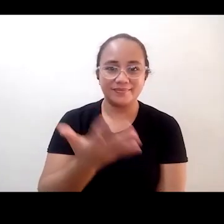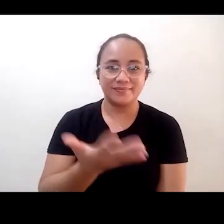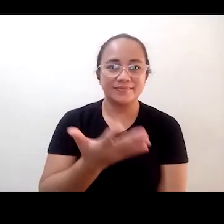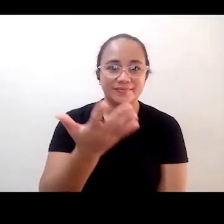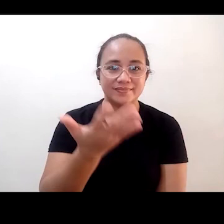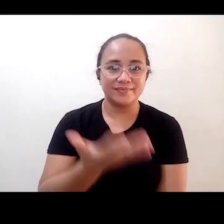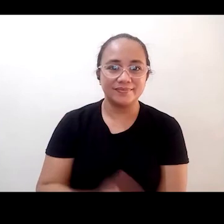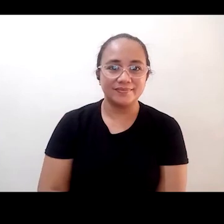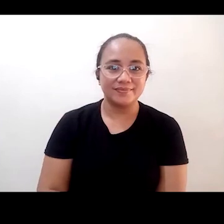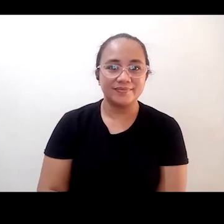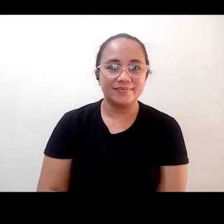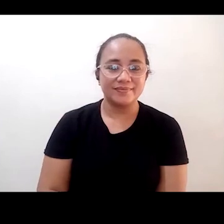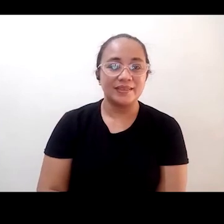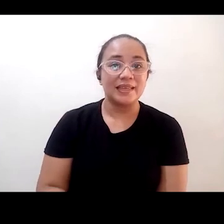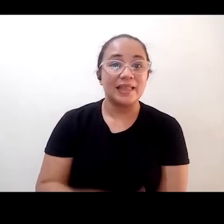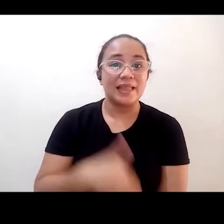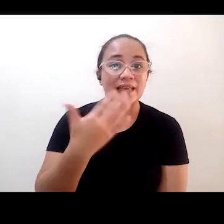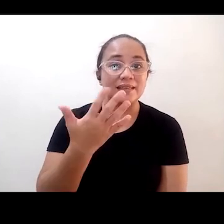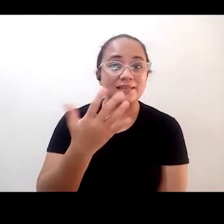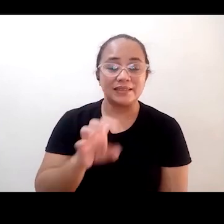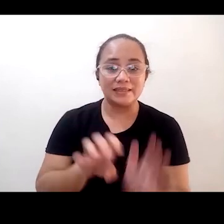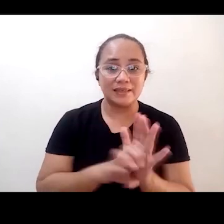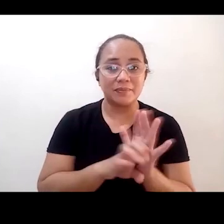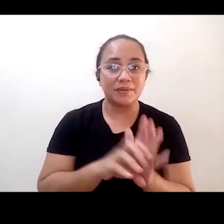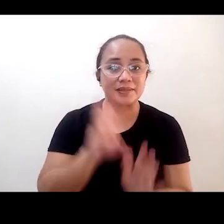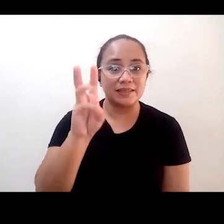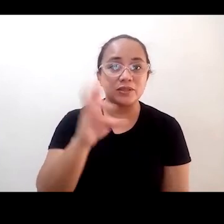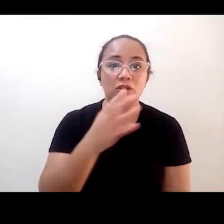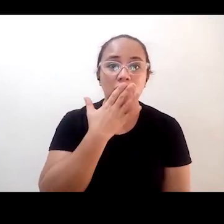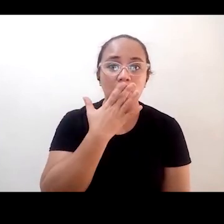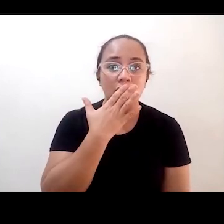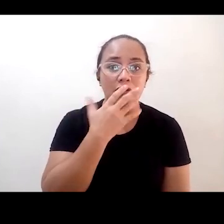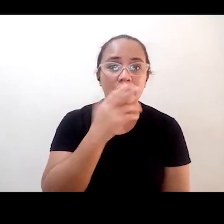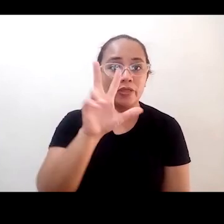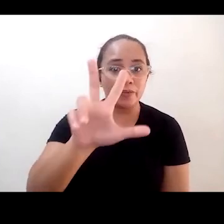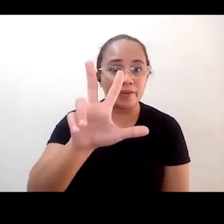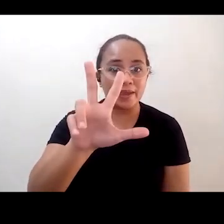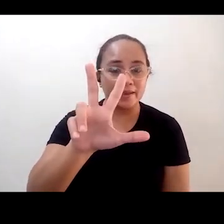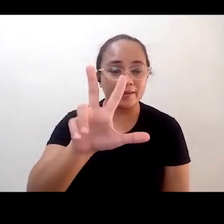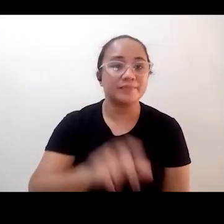the next sentence, example 6 is colors 3.